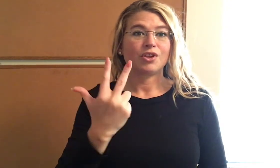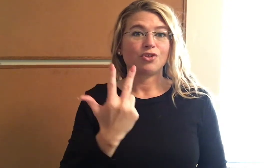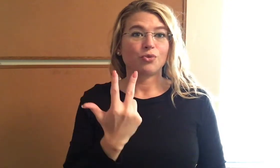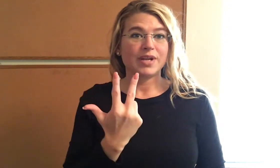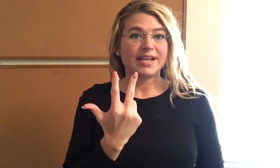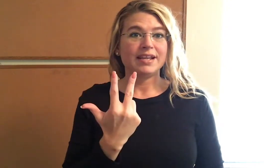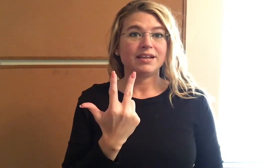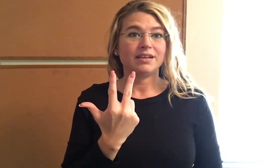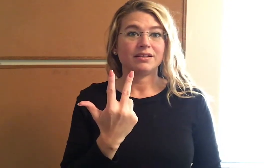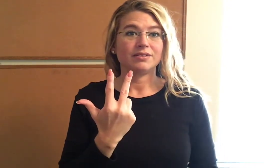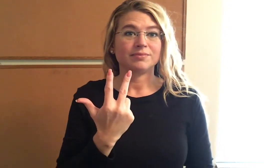3,